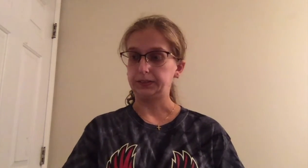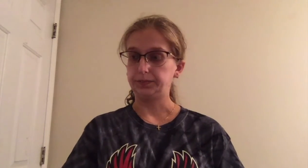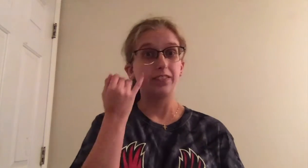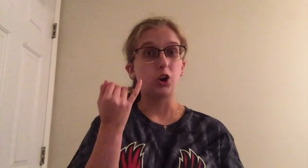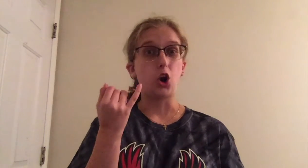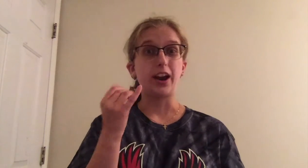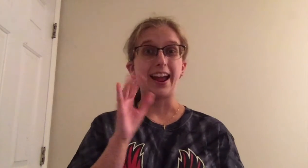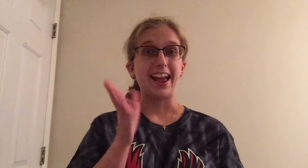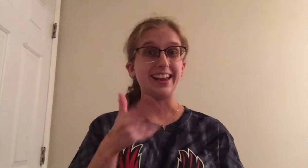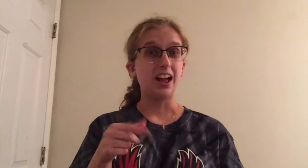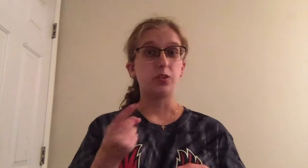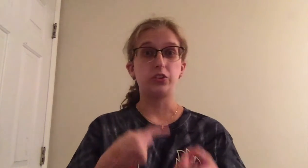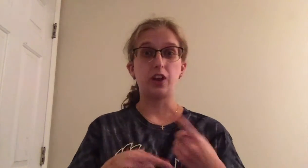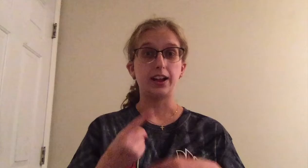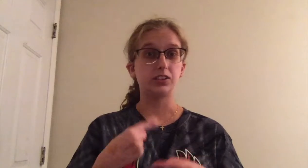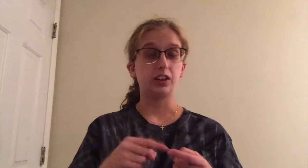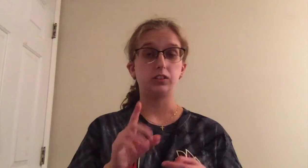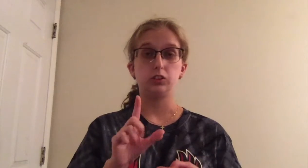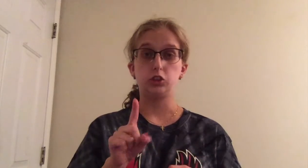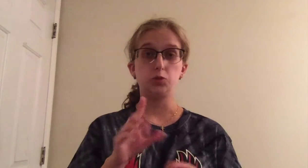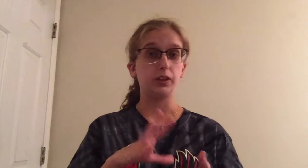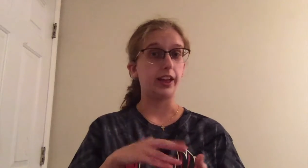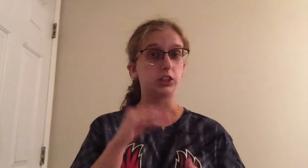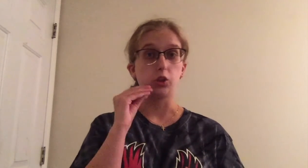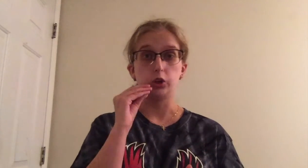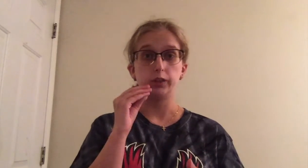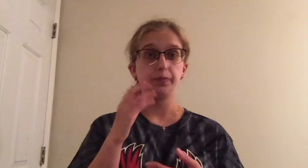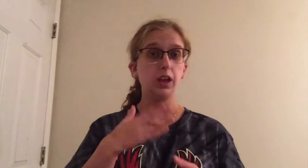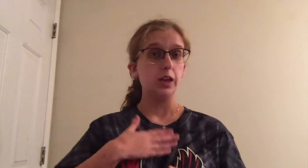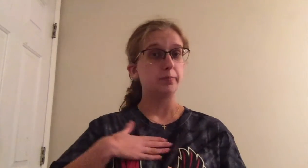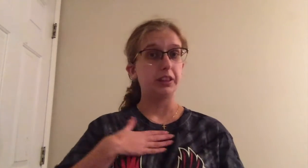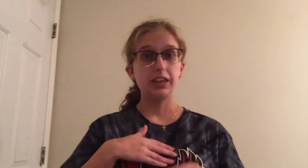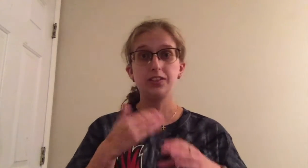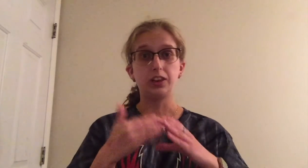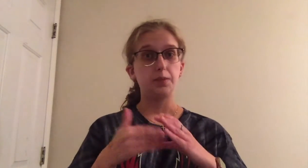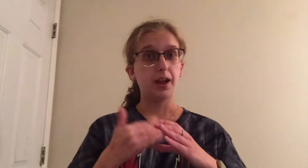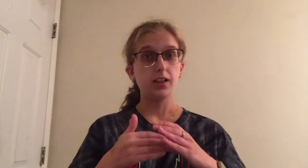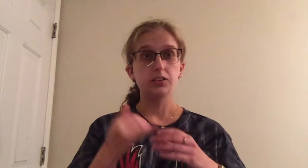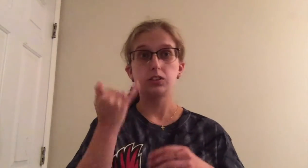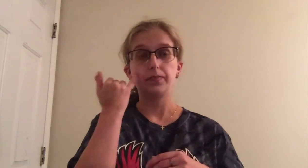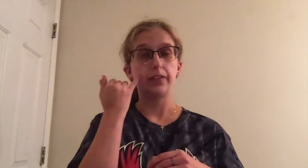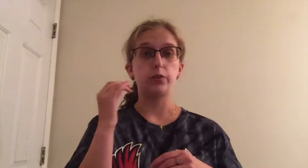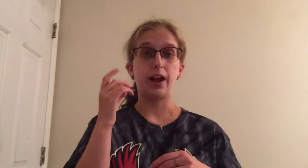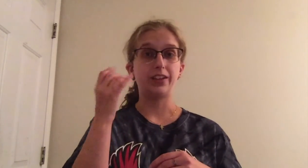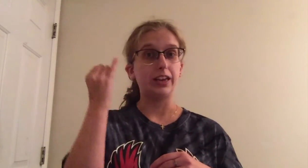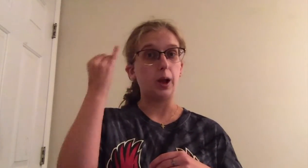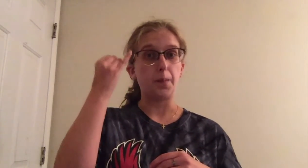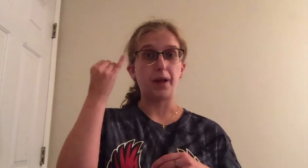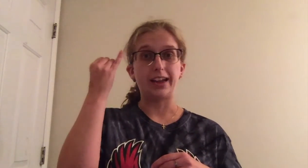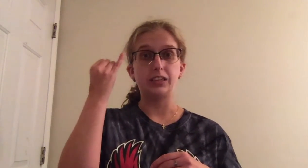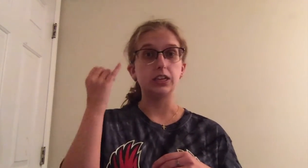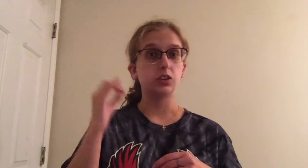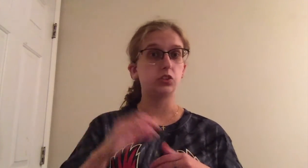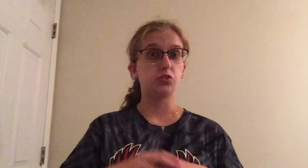There are any other signs that you would like to learn, please email us if you have any ideas